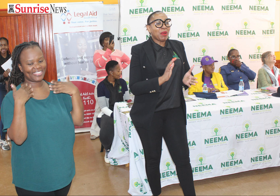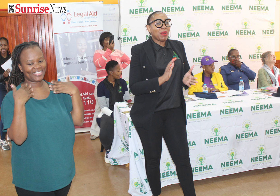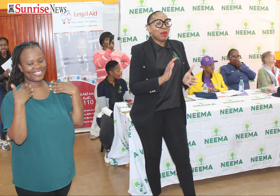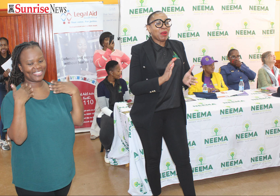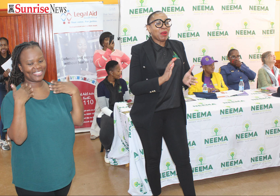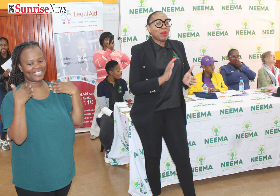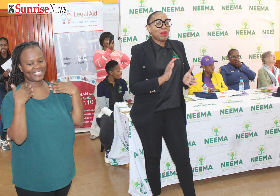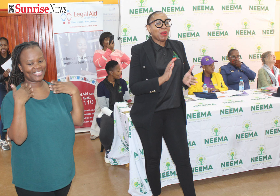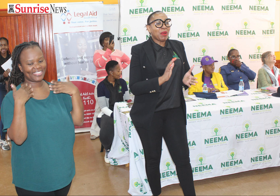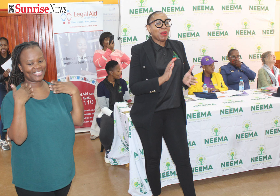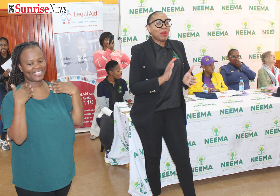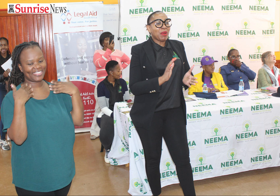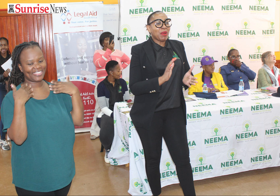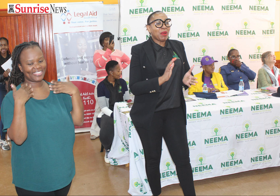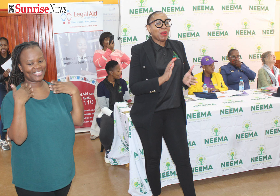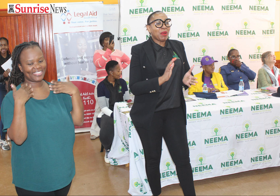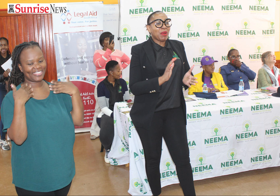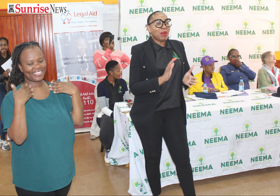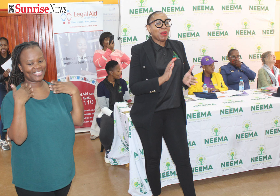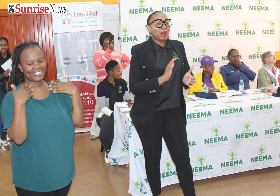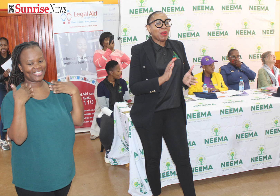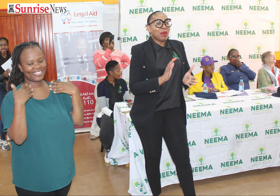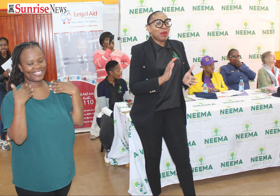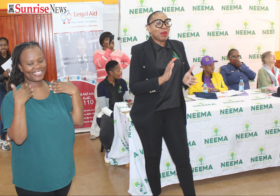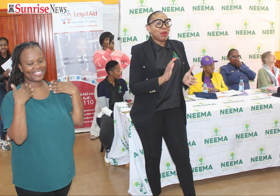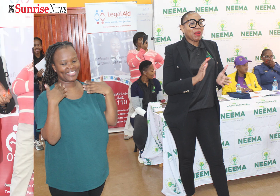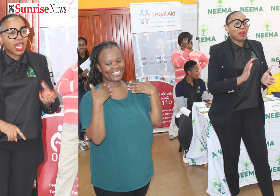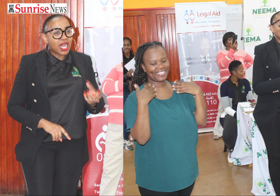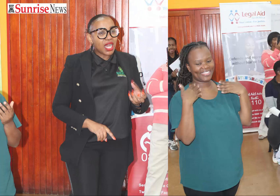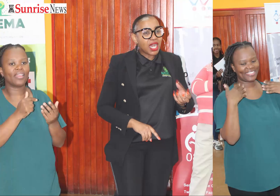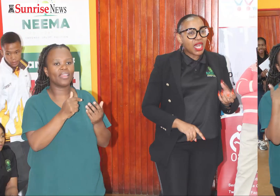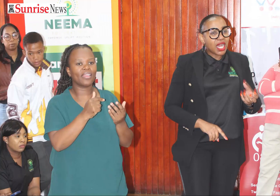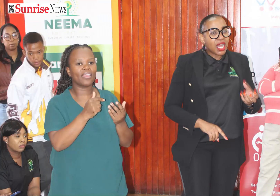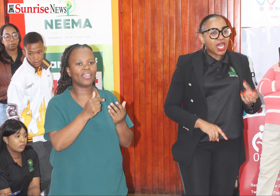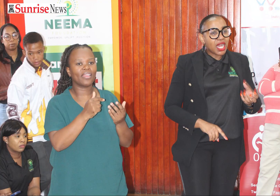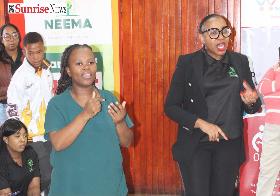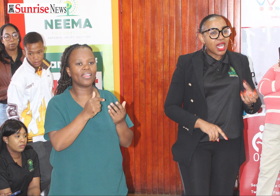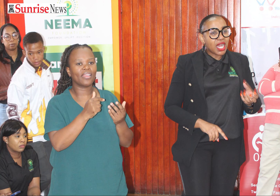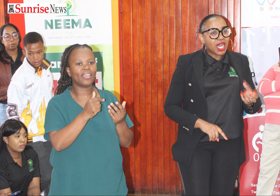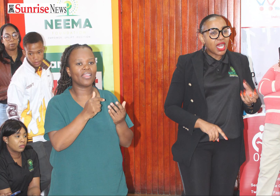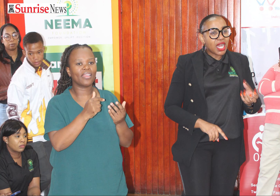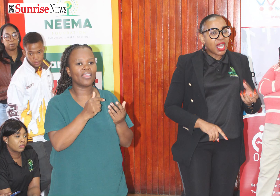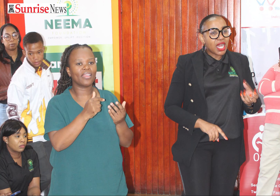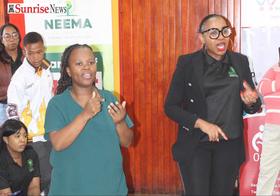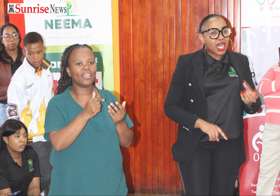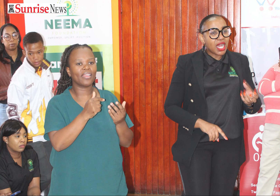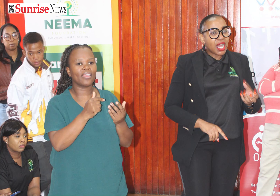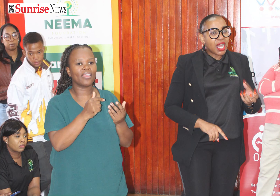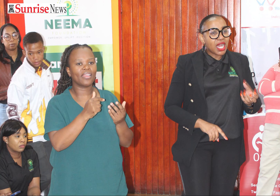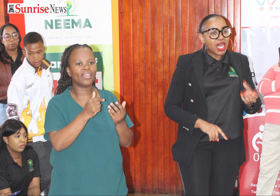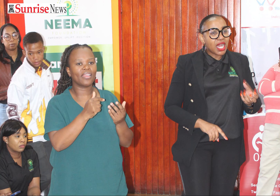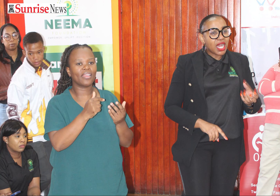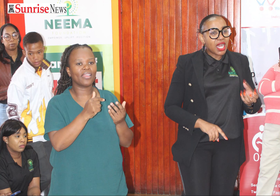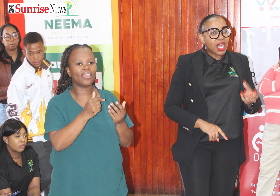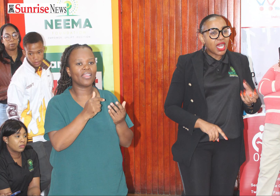We've actually been to Eastern Cape, we've been to KZN, we've been to Gauteng, we're still in Gauteng, we are planning to go to Northwest and so